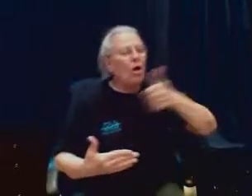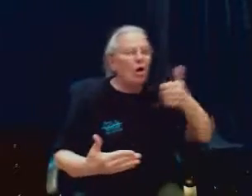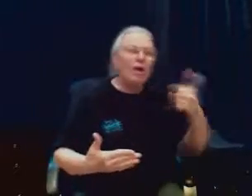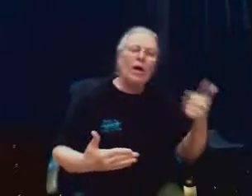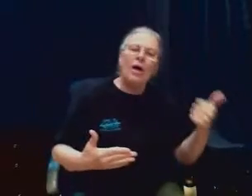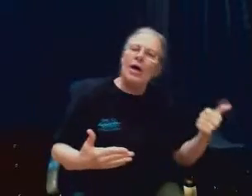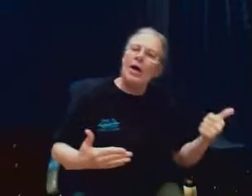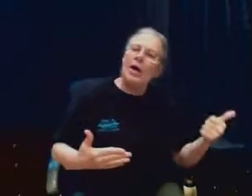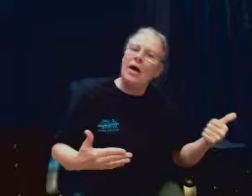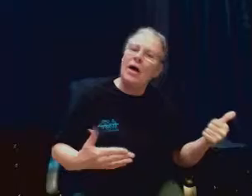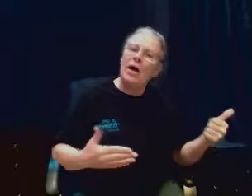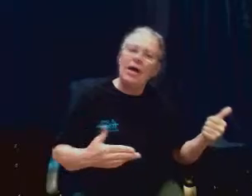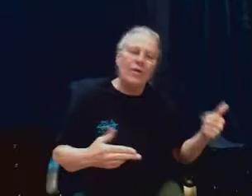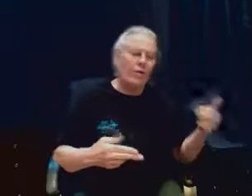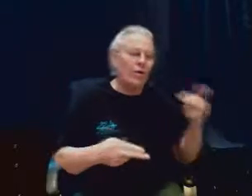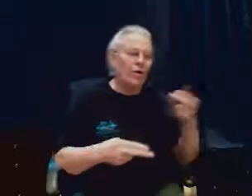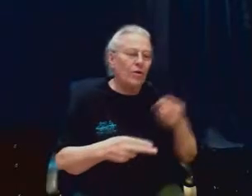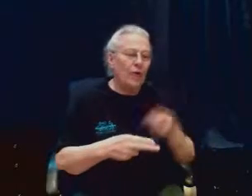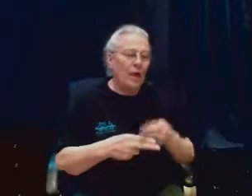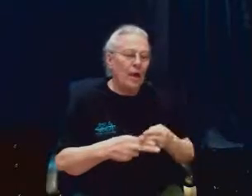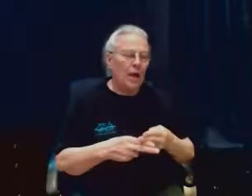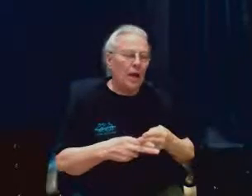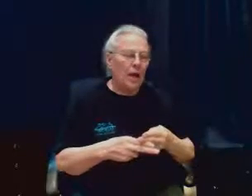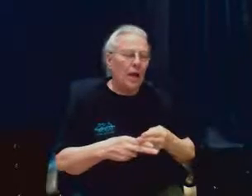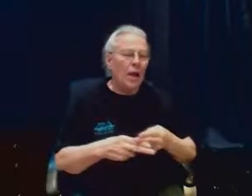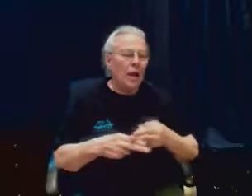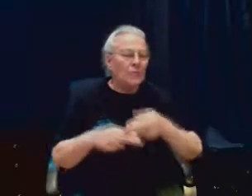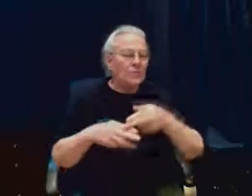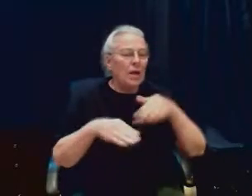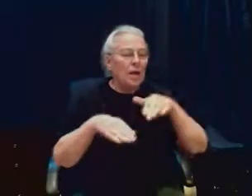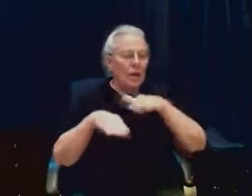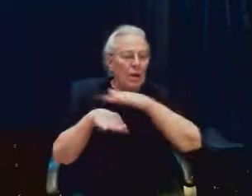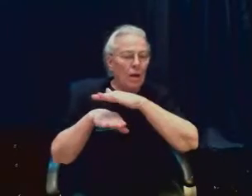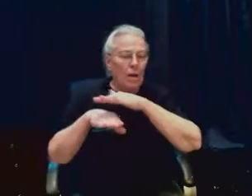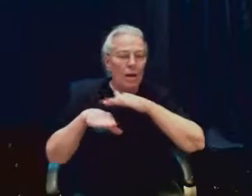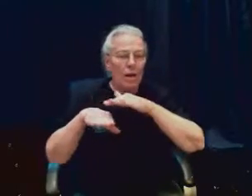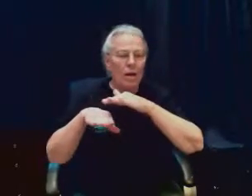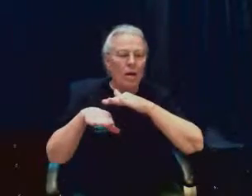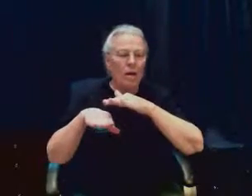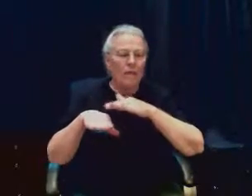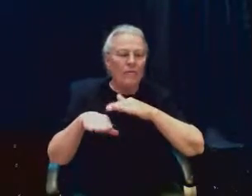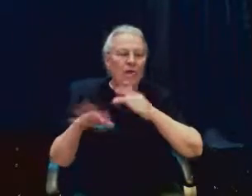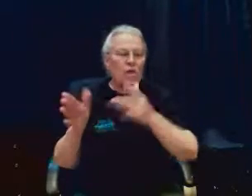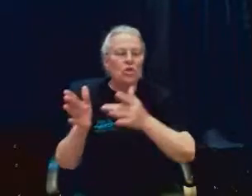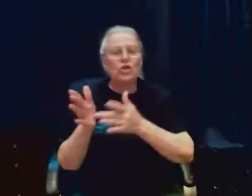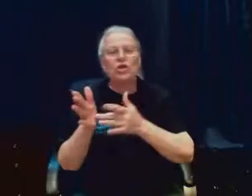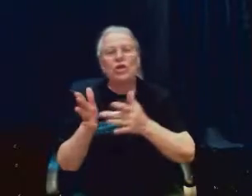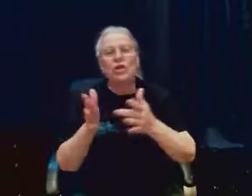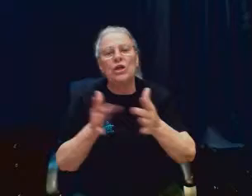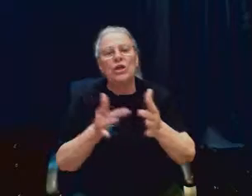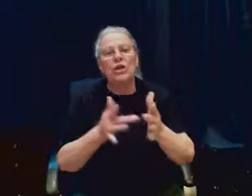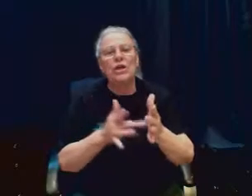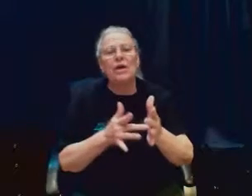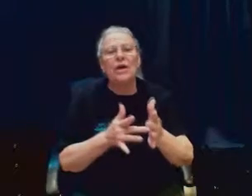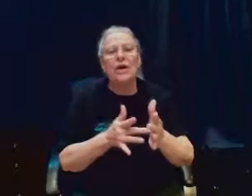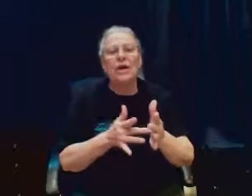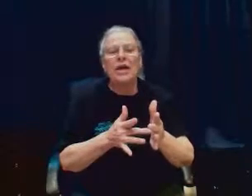all other names above. Jesus,